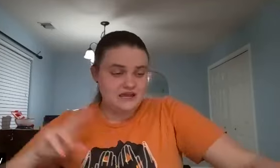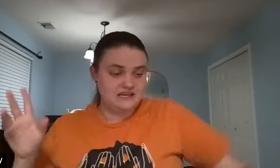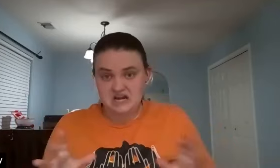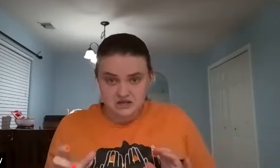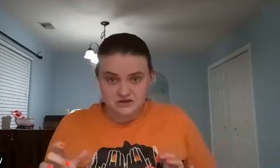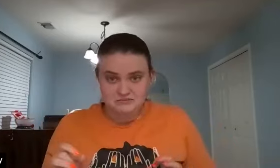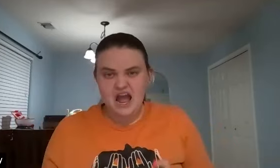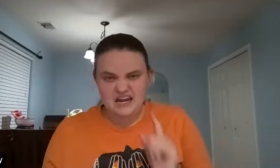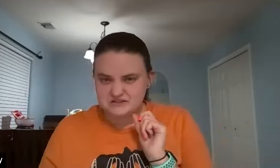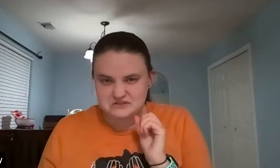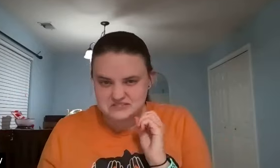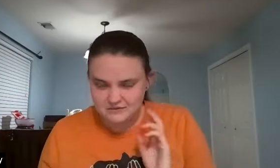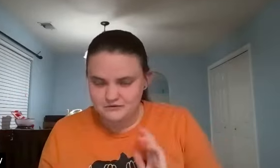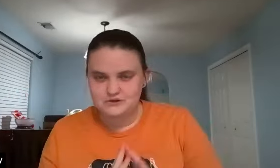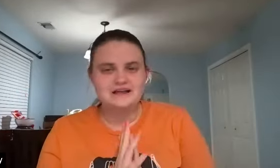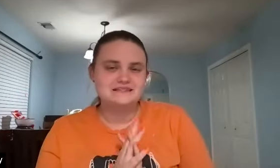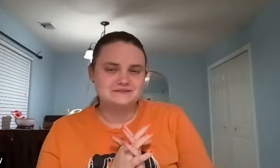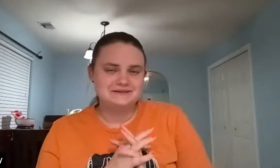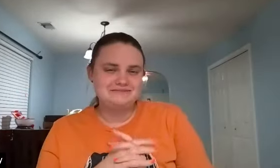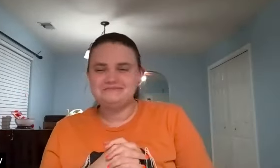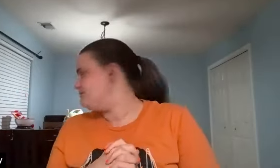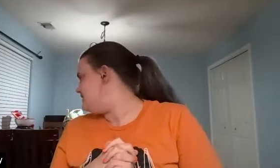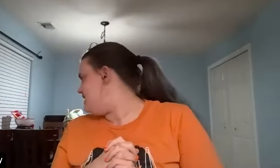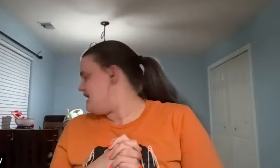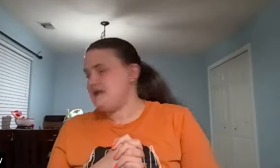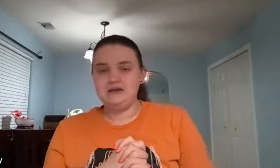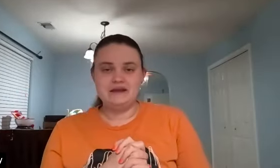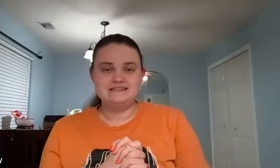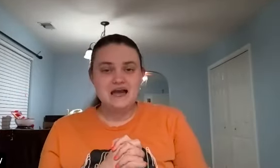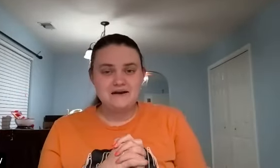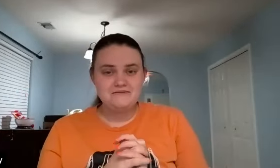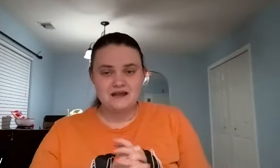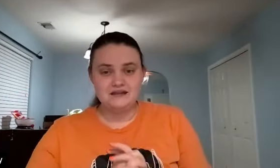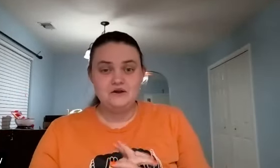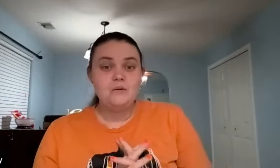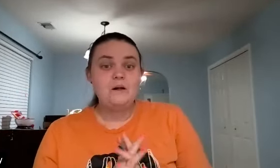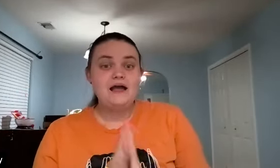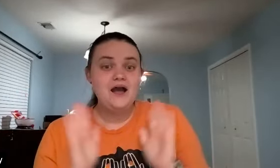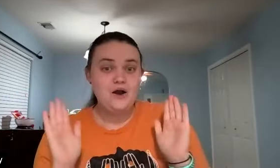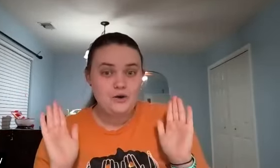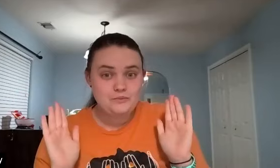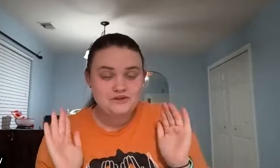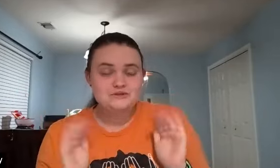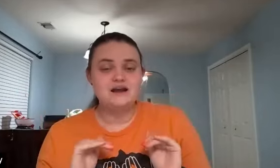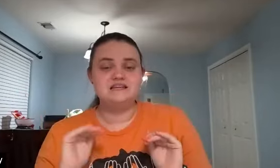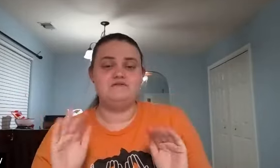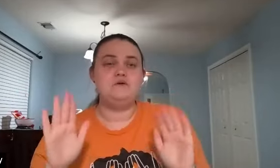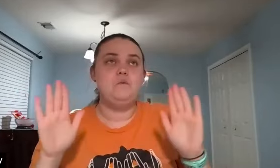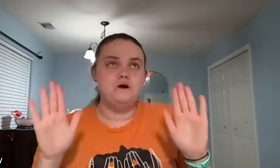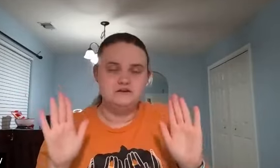can get hangry, I'd have a little snack before class next week. But anyways, all righty. Well, I hope you guys have a wonderful